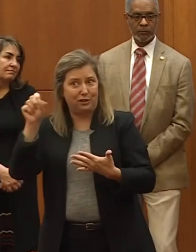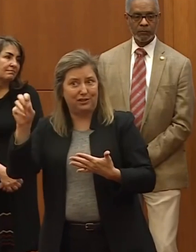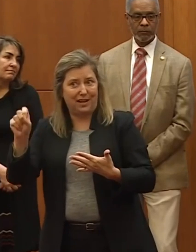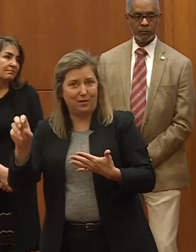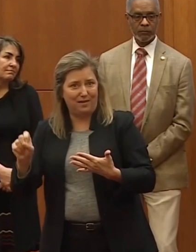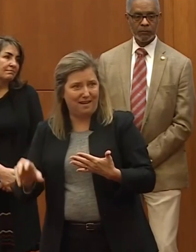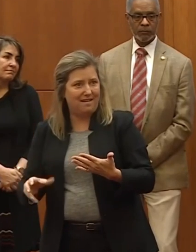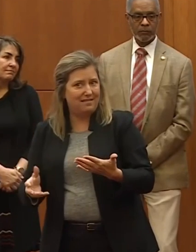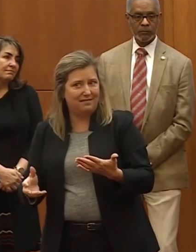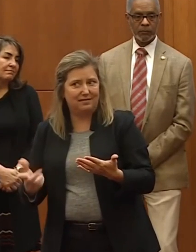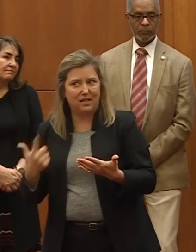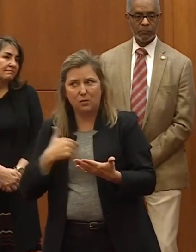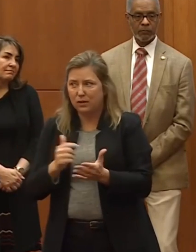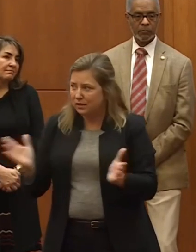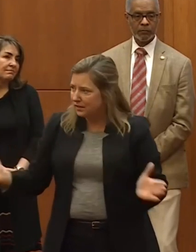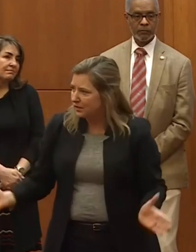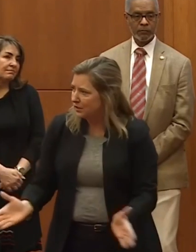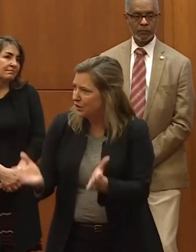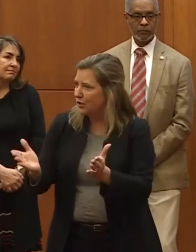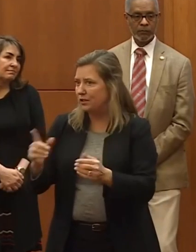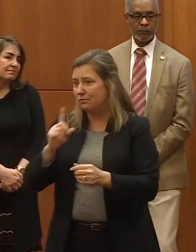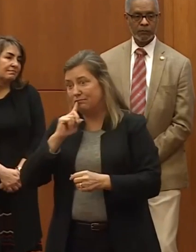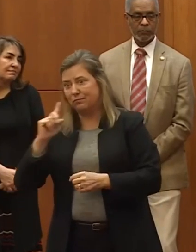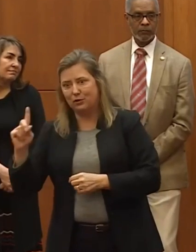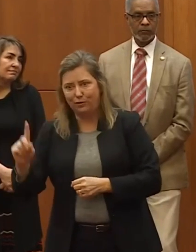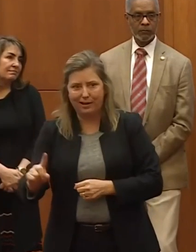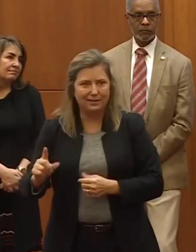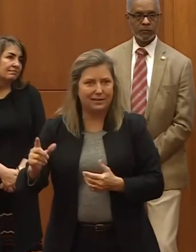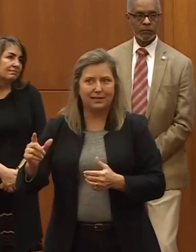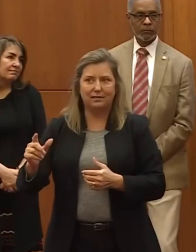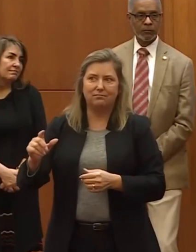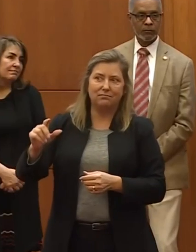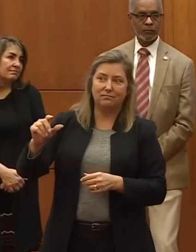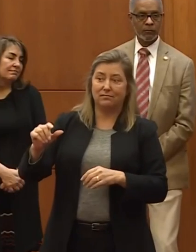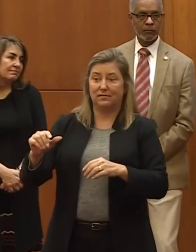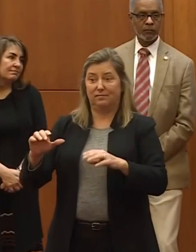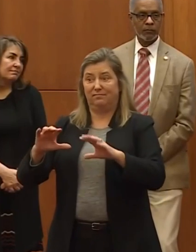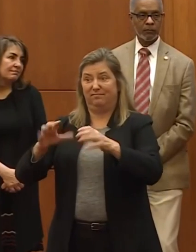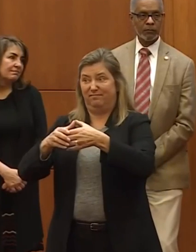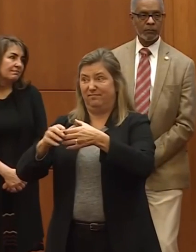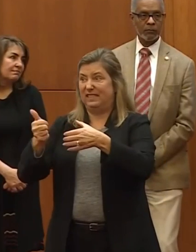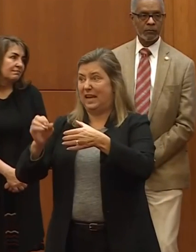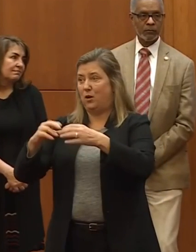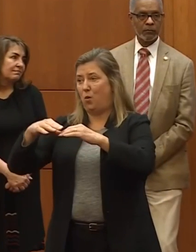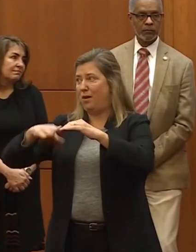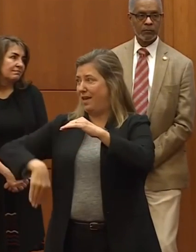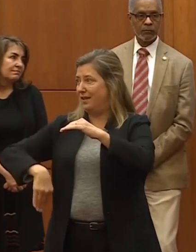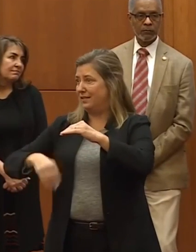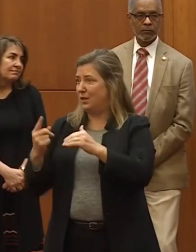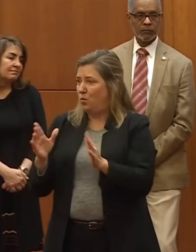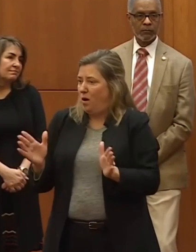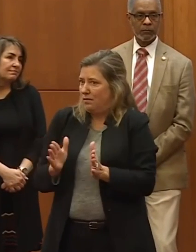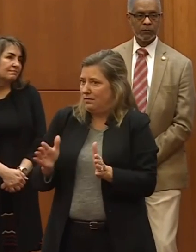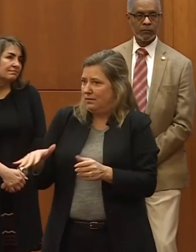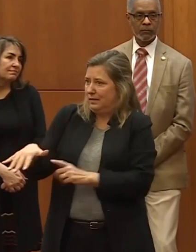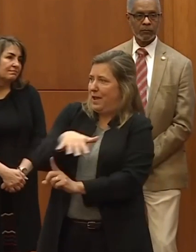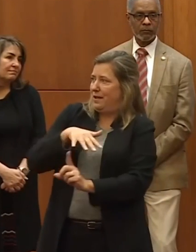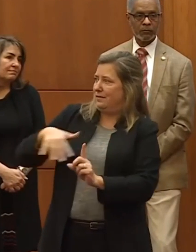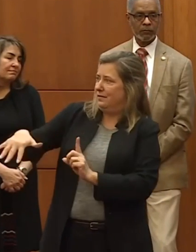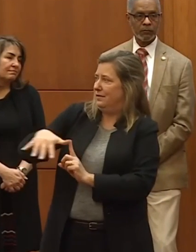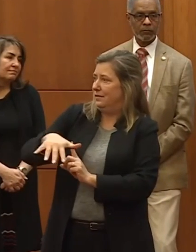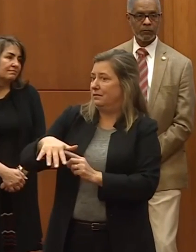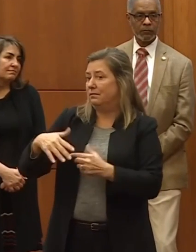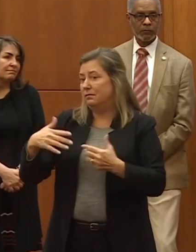outlined, that we're encouraging, directing 10 or less people to be in a confined space. And in the